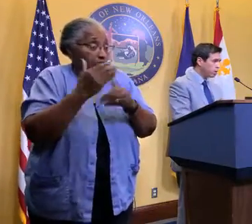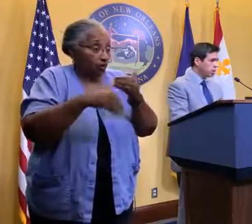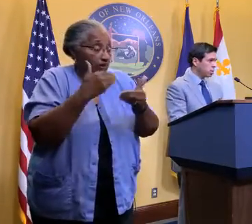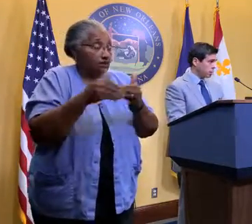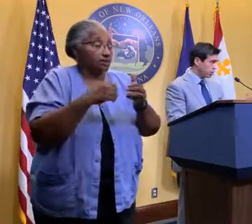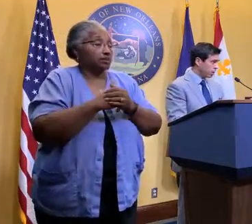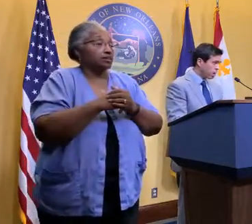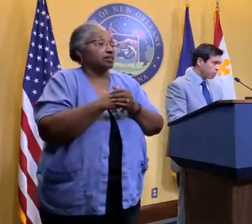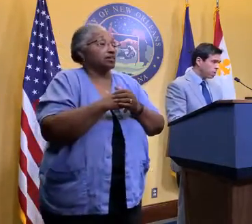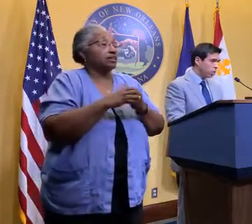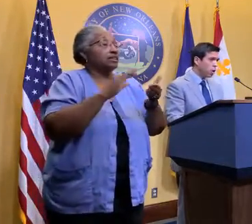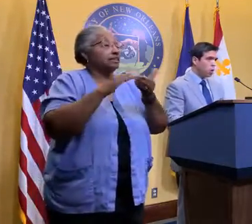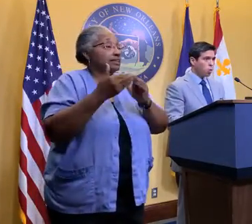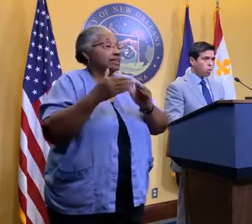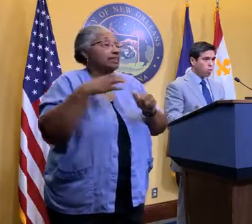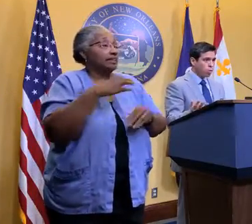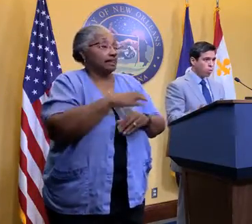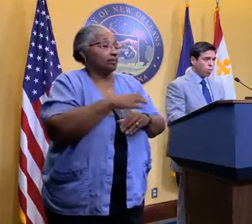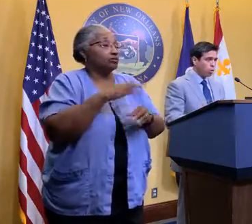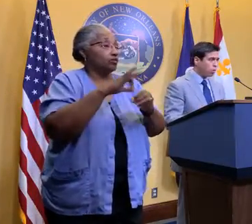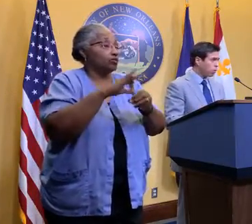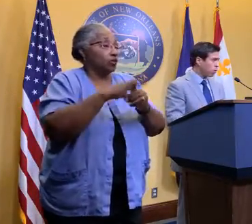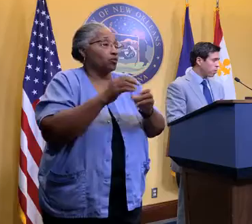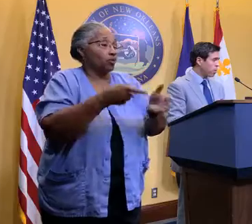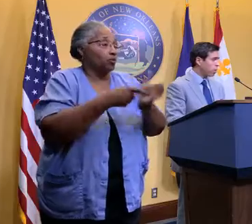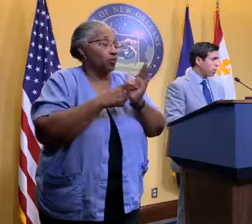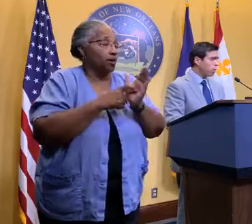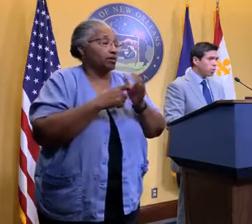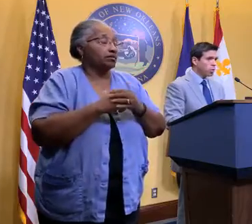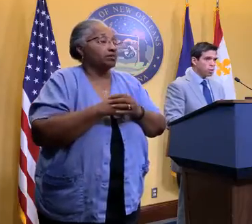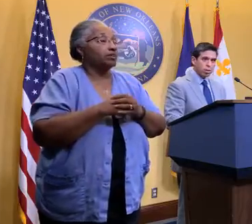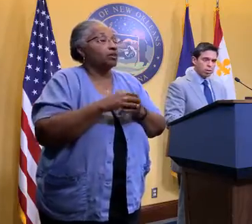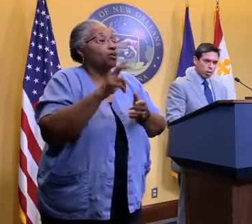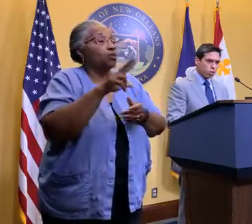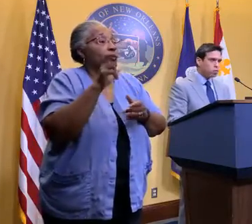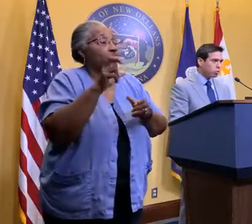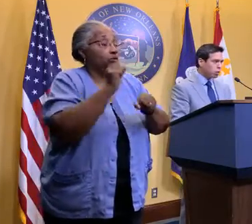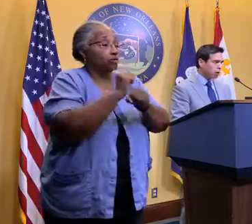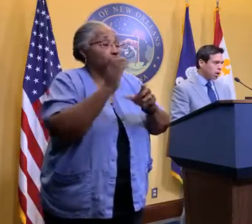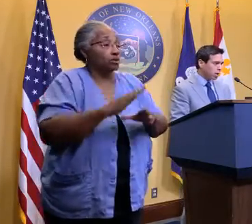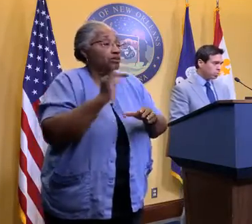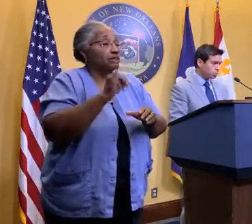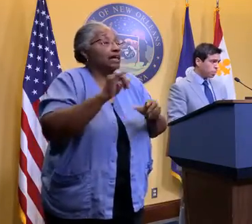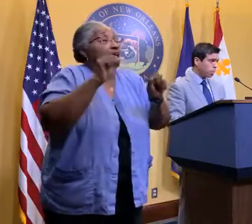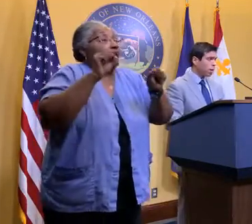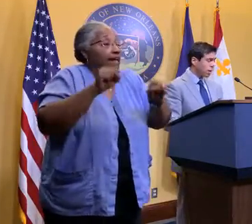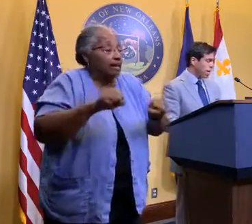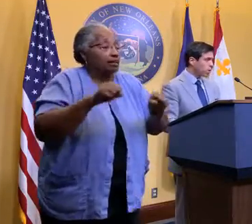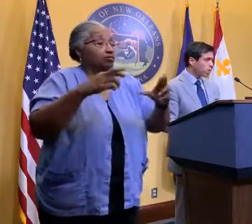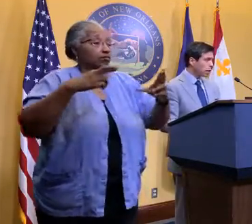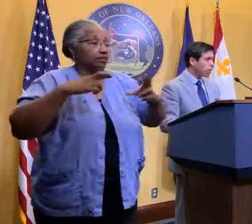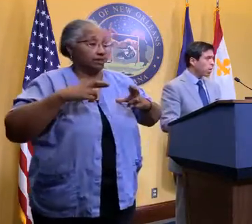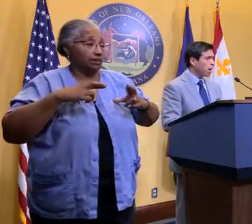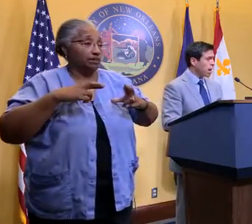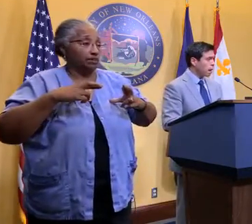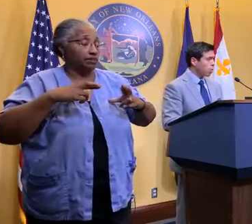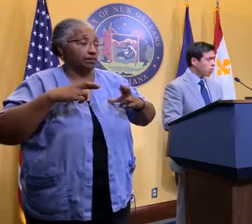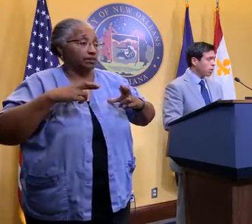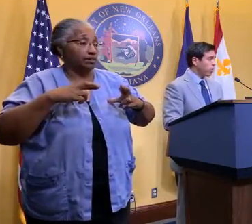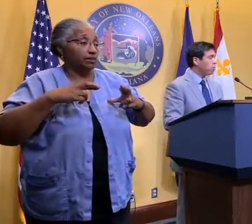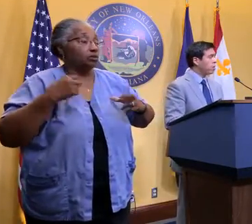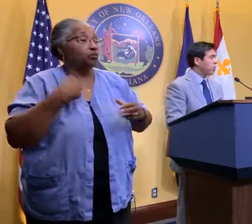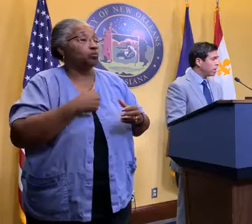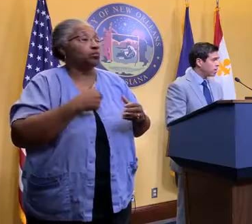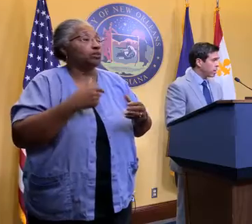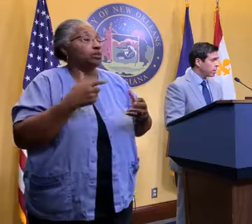actuarial analysis, and a city council vote, where the universe of about 300 employees that are eligible to retire can retire.